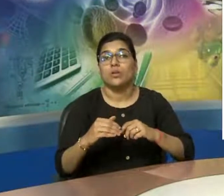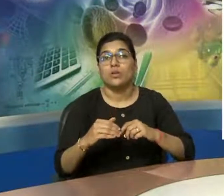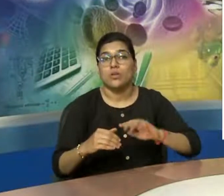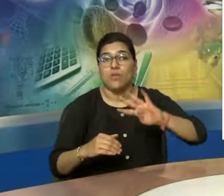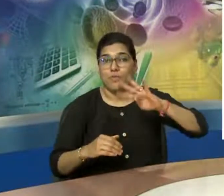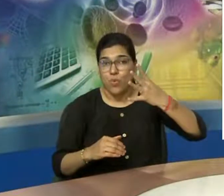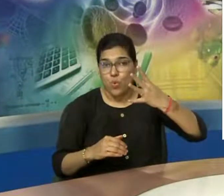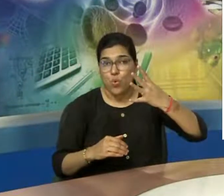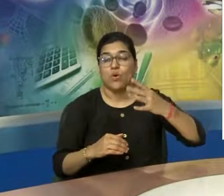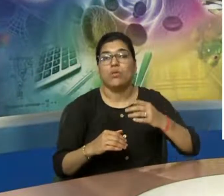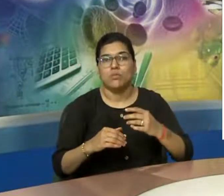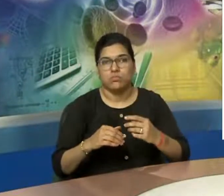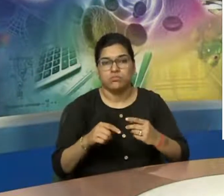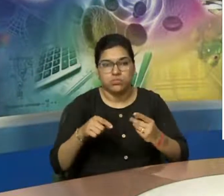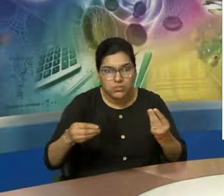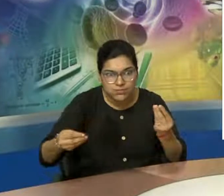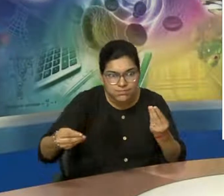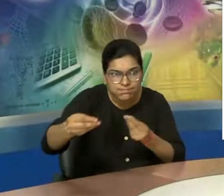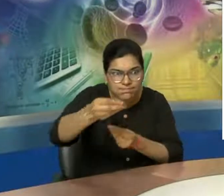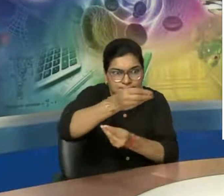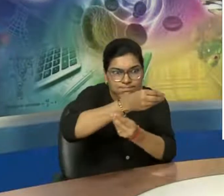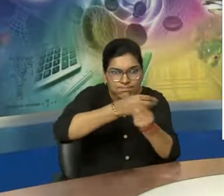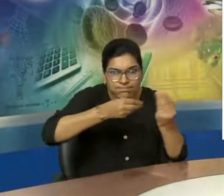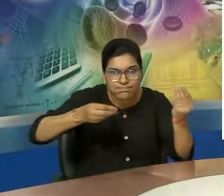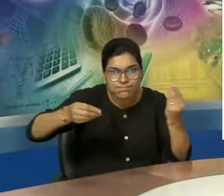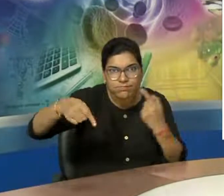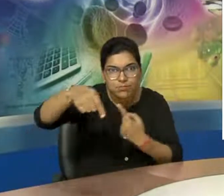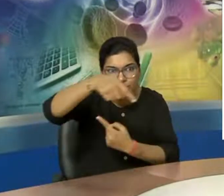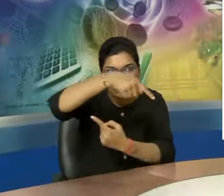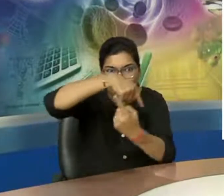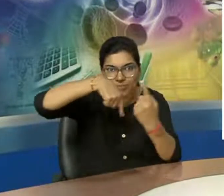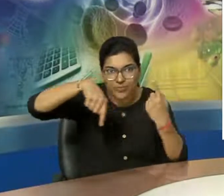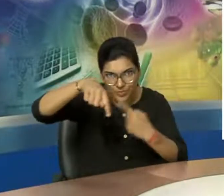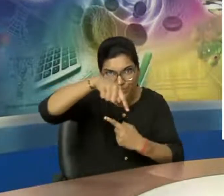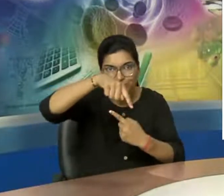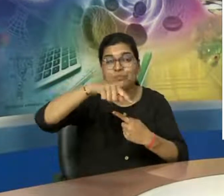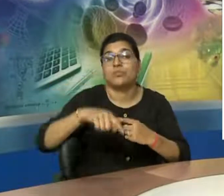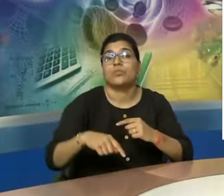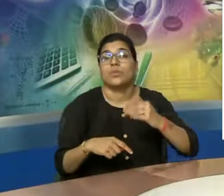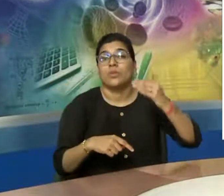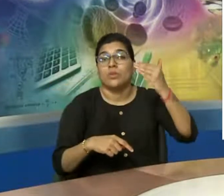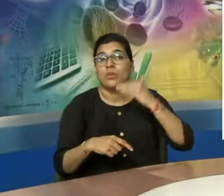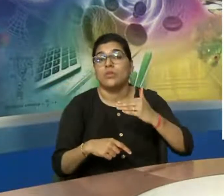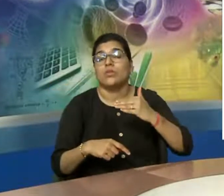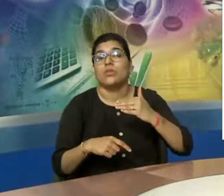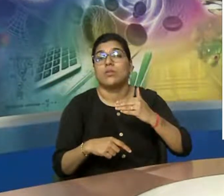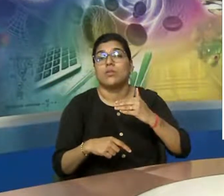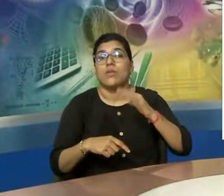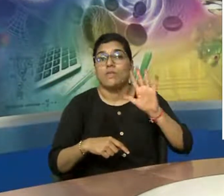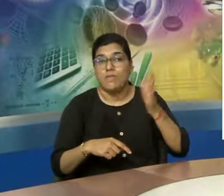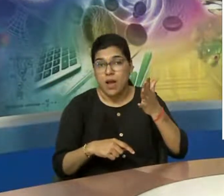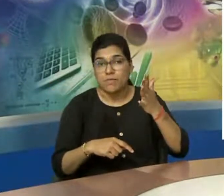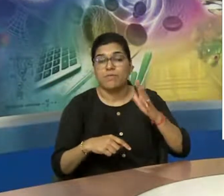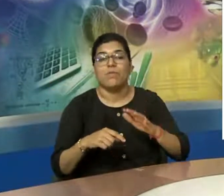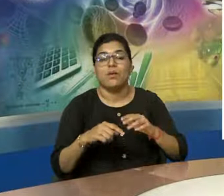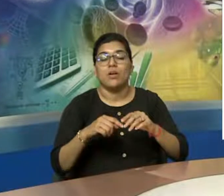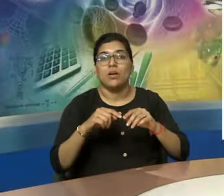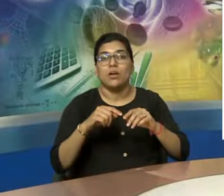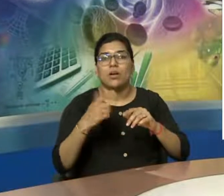The next level, which is the fourth level, that is ecosystem.